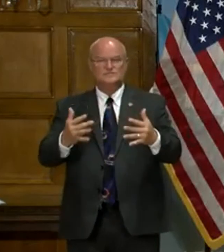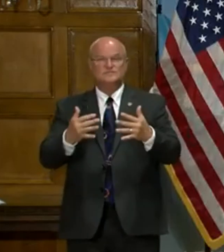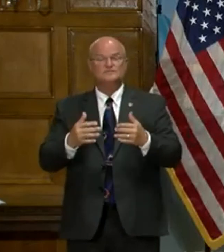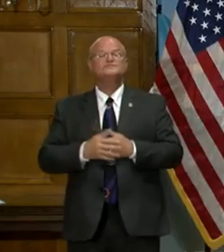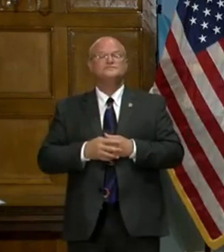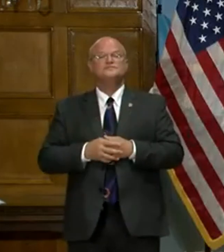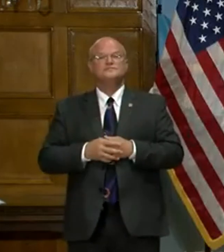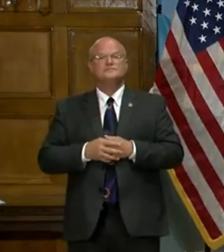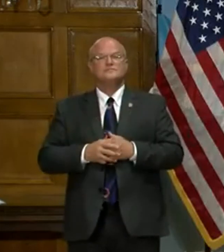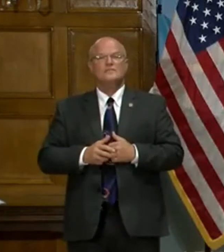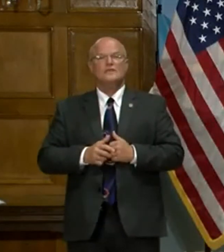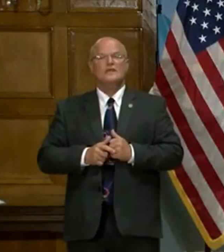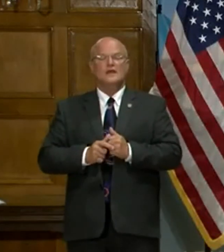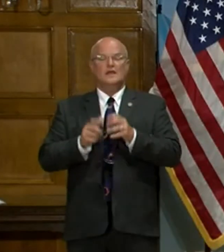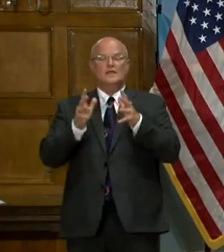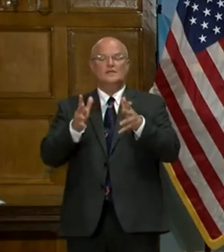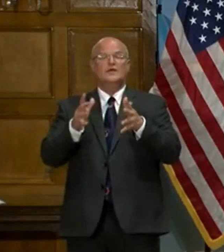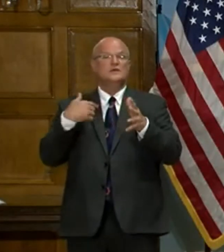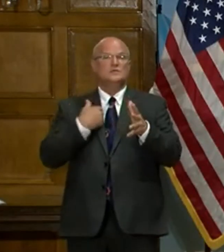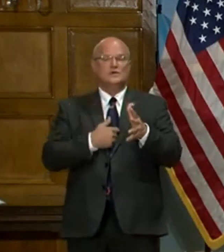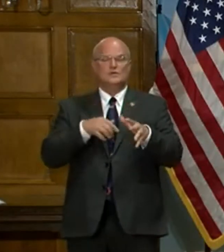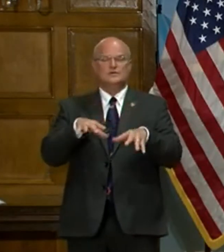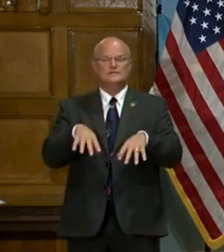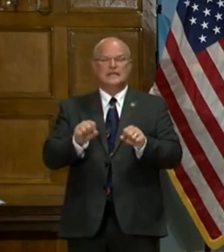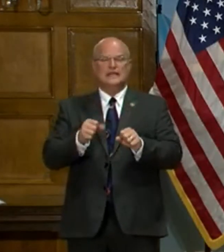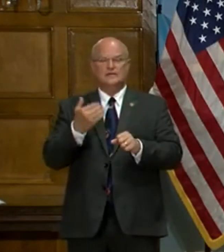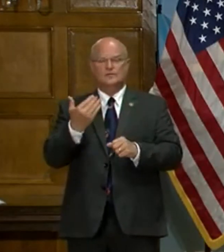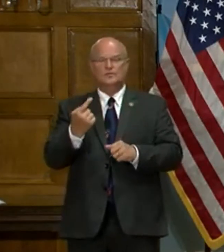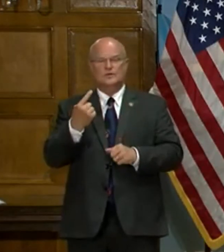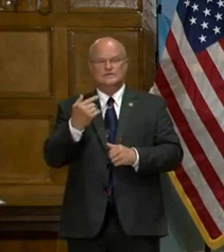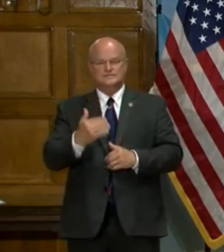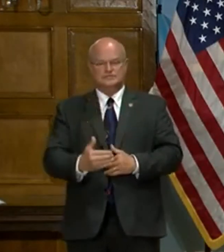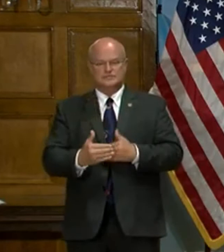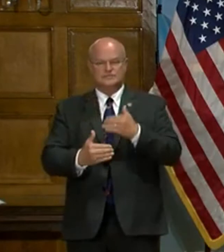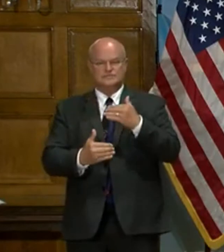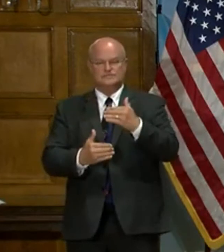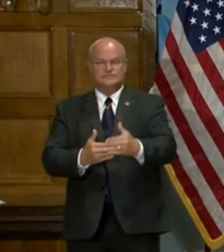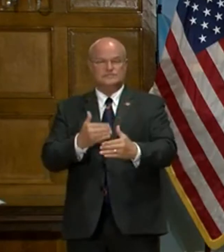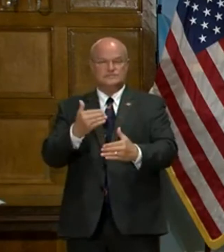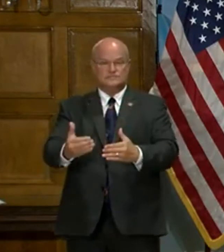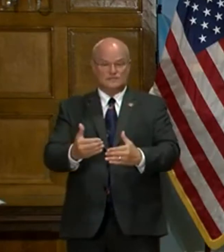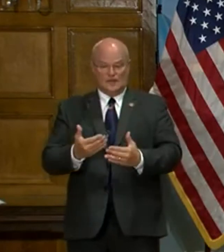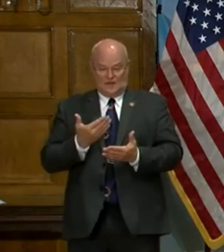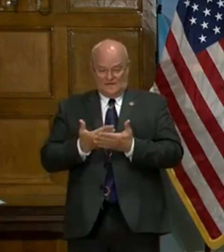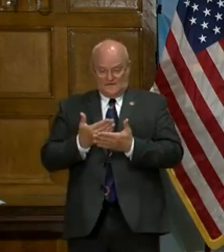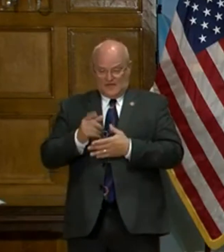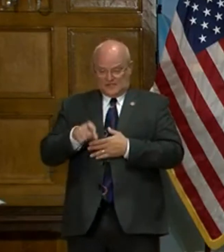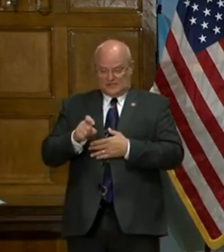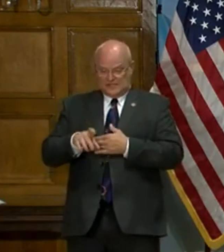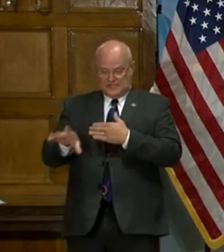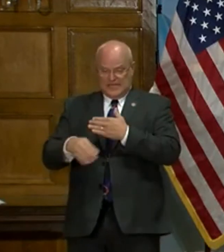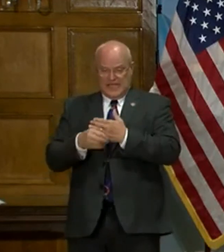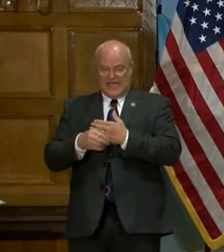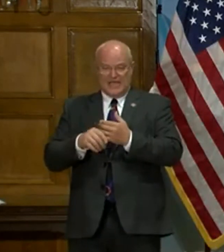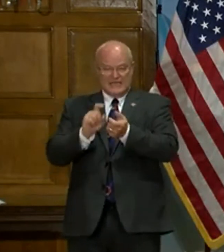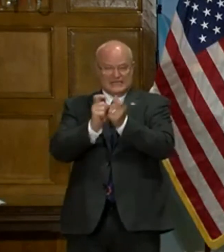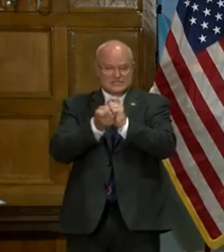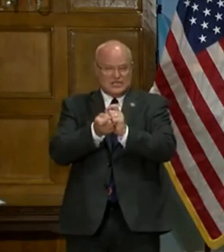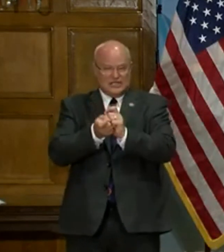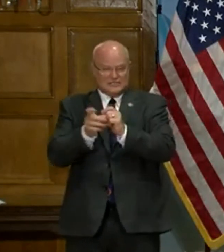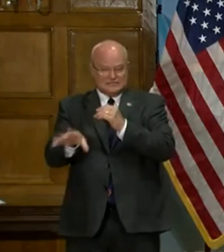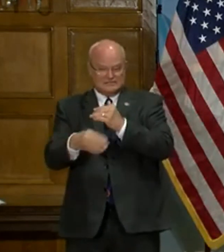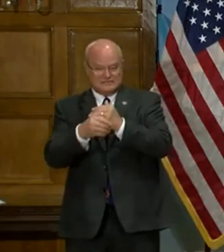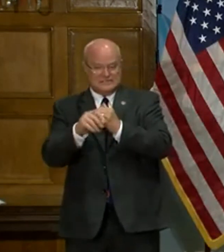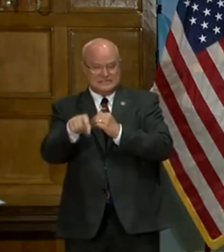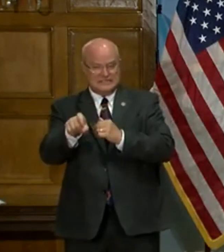The rest of it, we will take a step at a time as to what funds are needed and what additional changes might